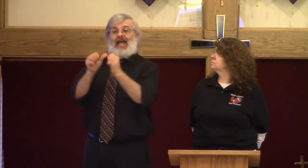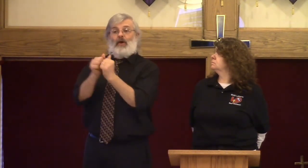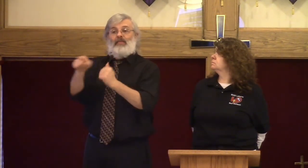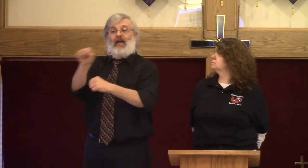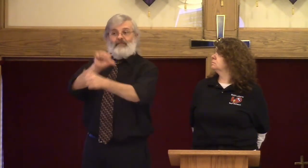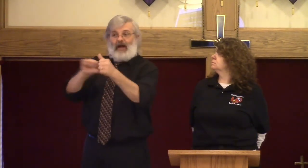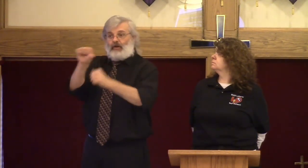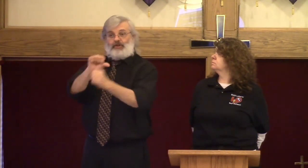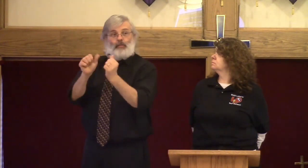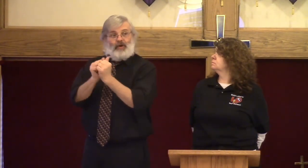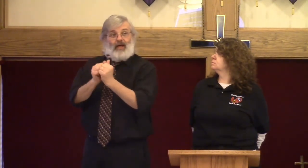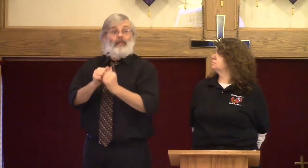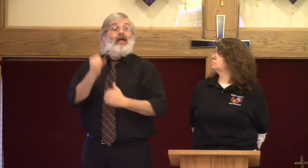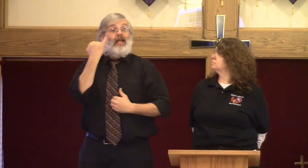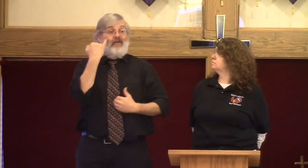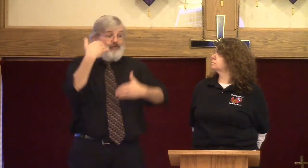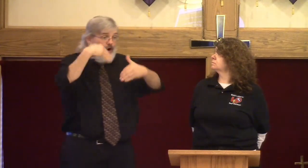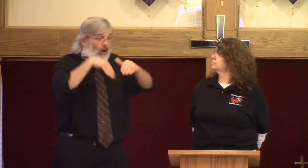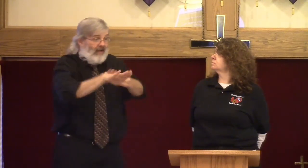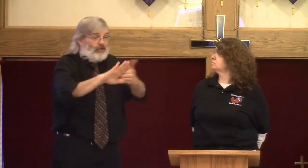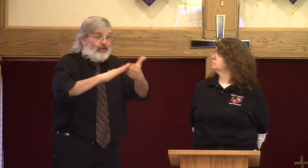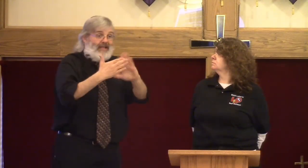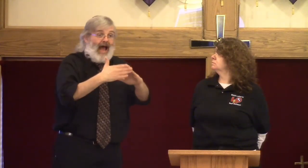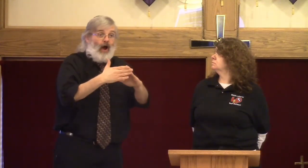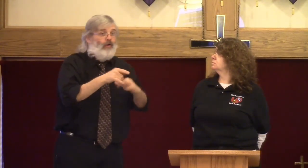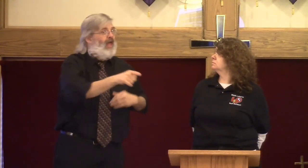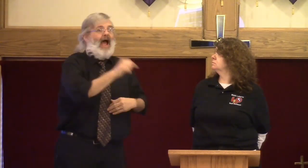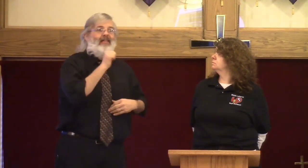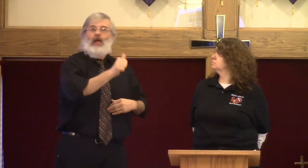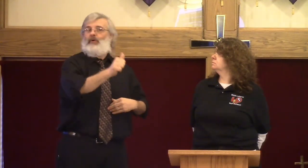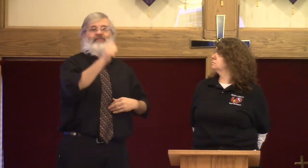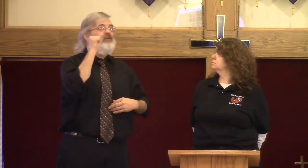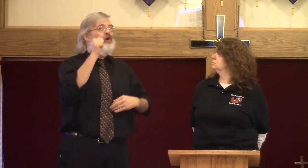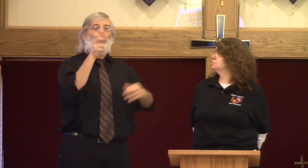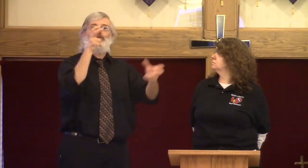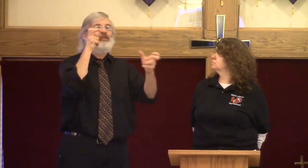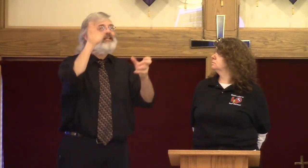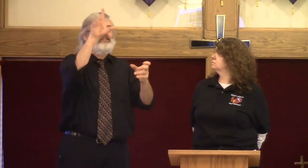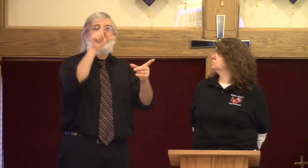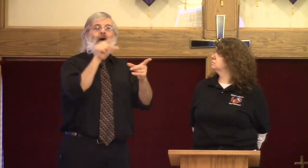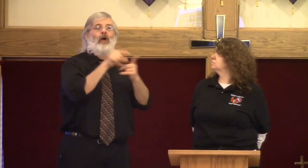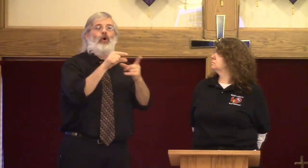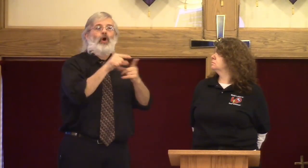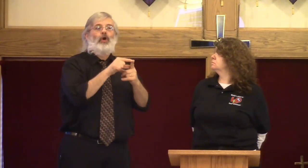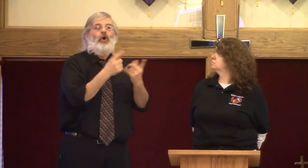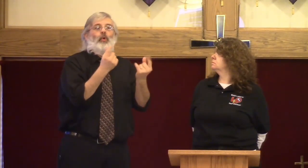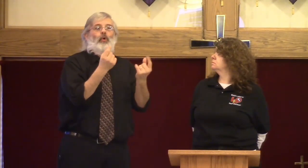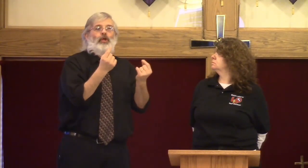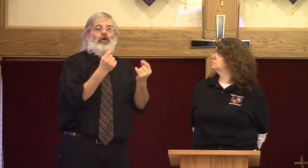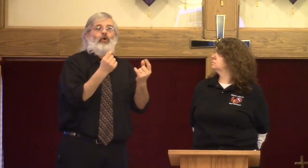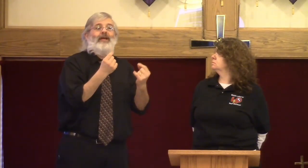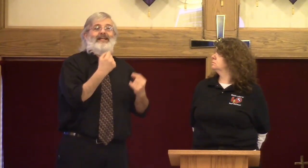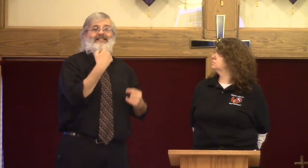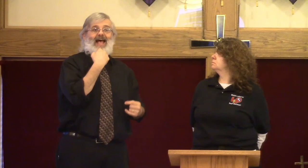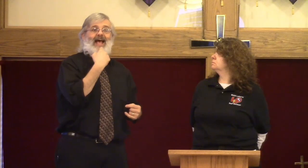with them, fellowship with them. If you go into a town and they refuse to listen to my word, what do? It